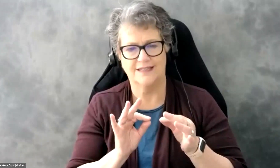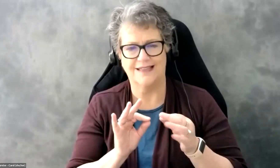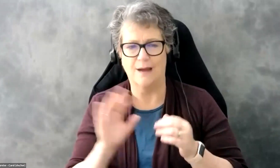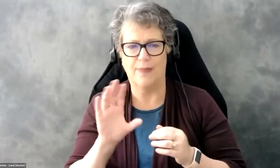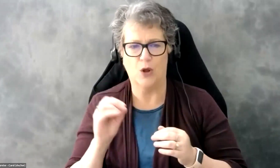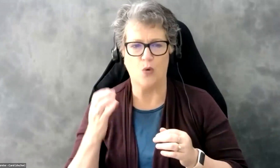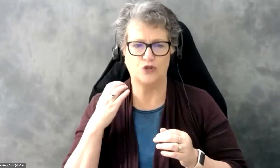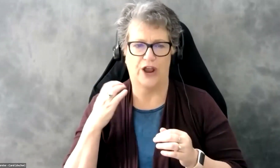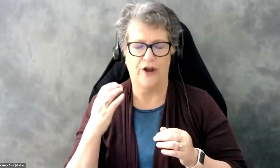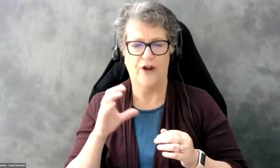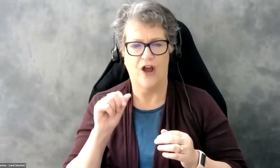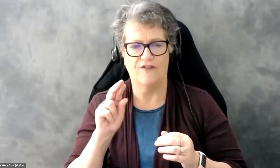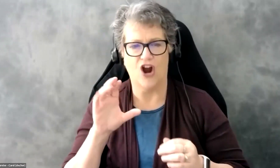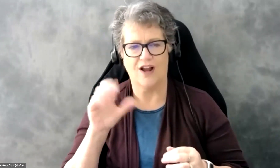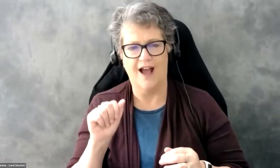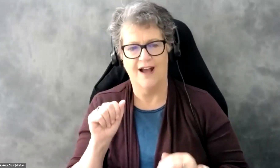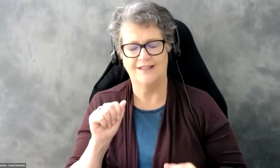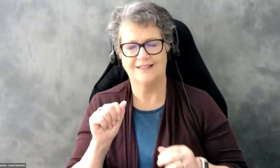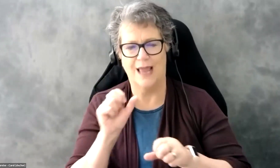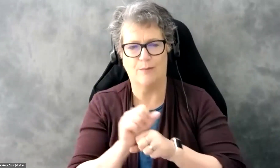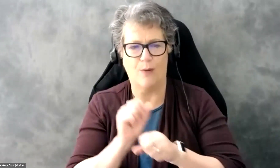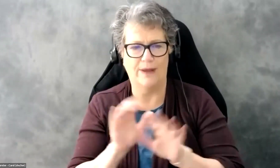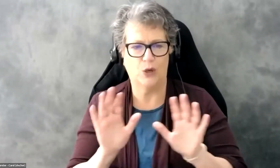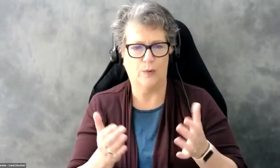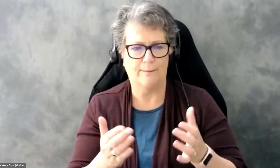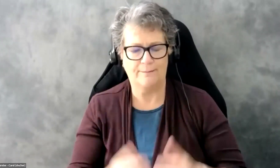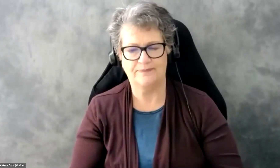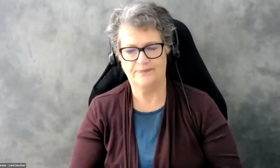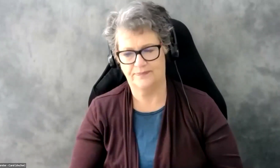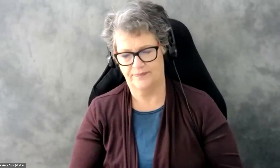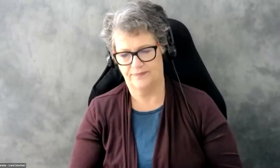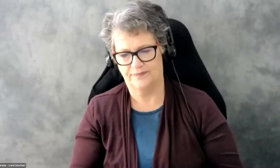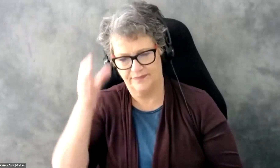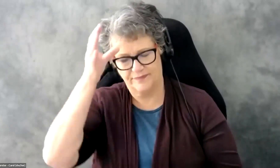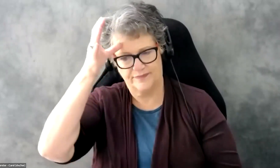of ARCA's employment, group, and